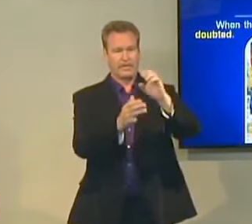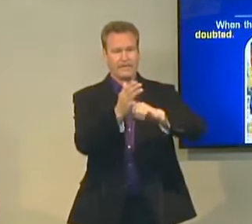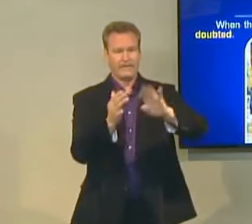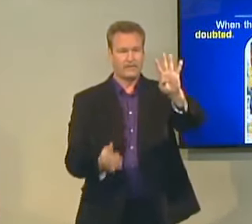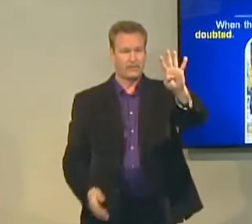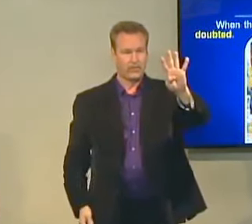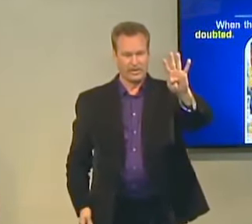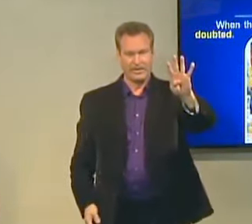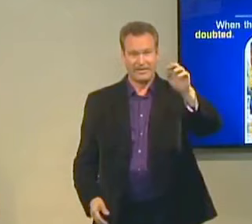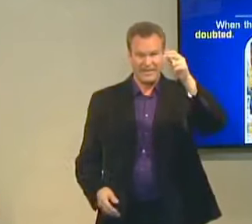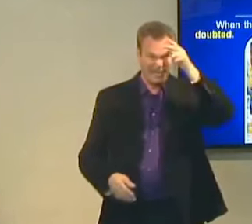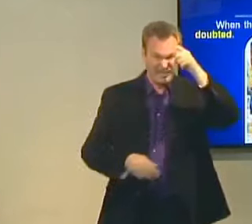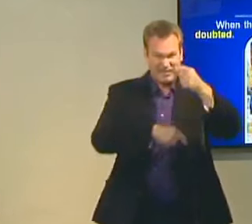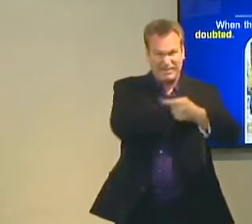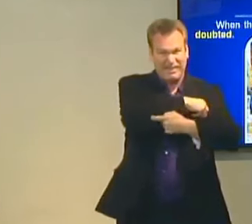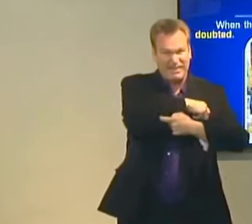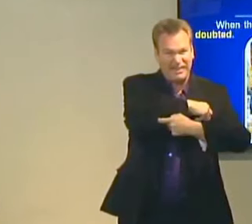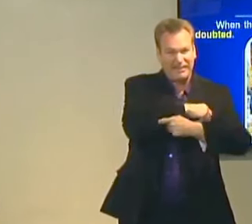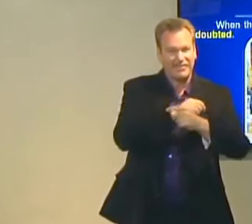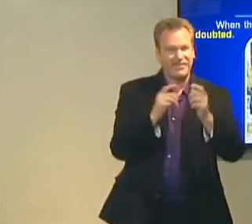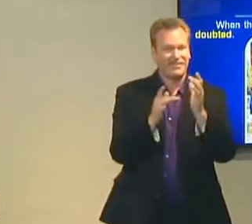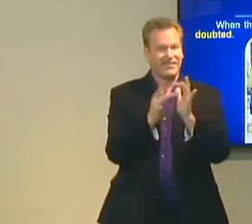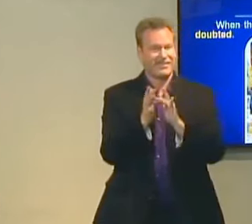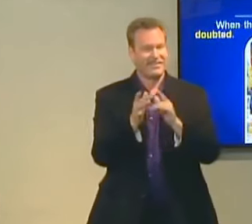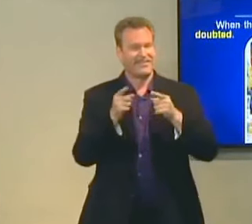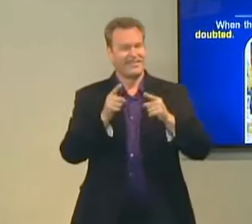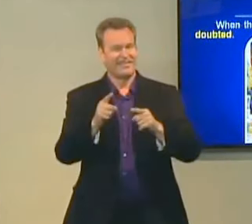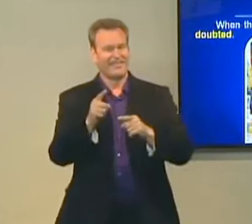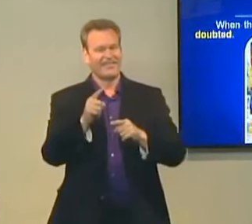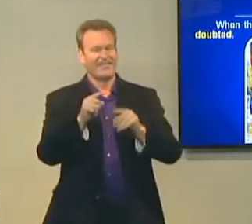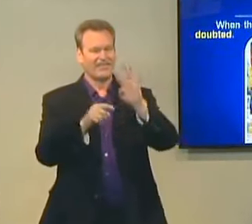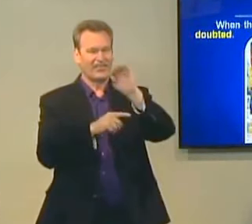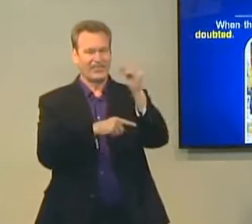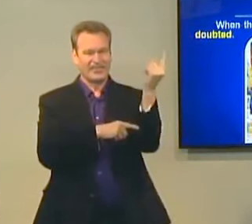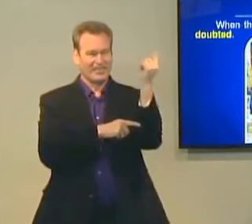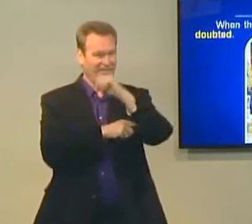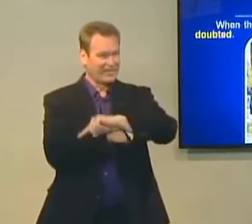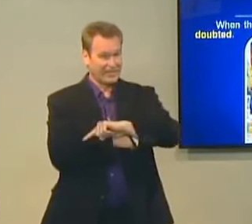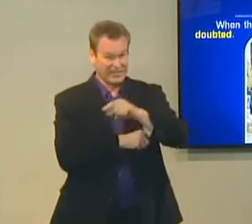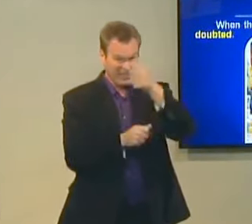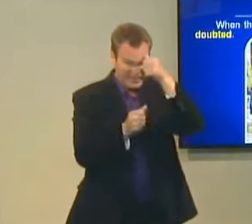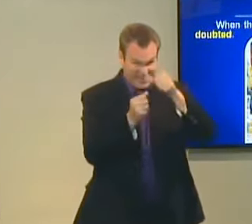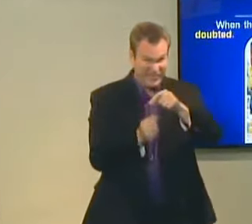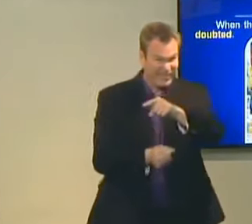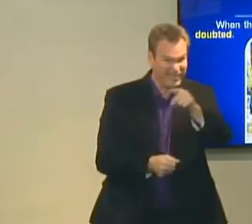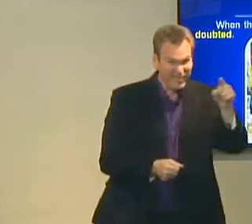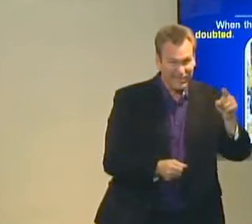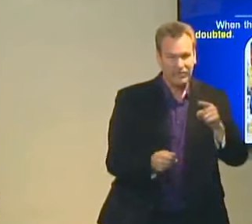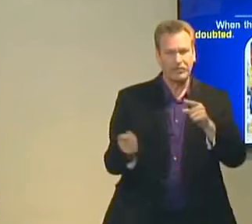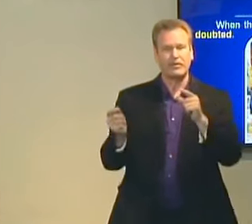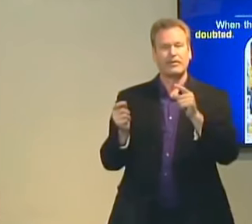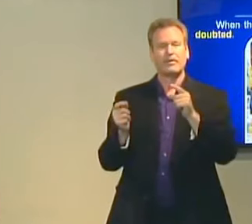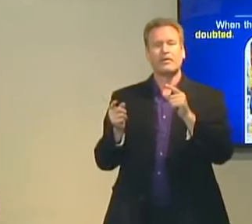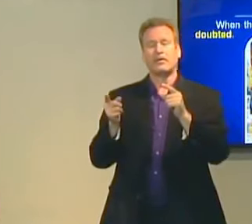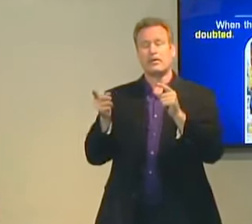Now there in Matthew, chapter 4, where we talk about the devil tempting Jesus